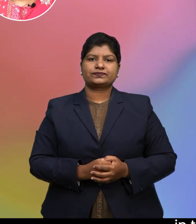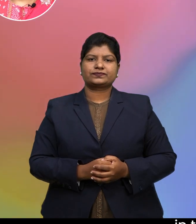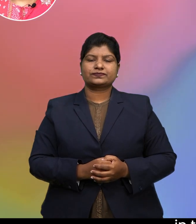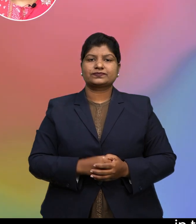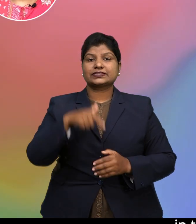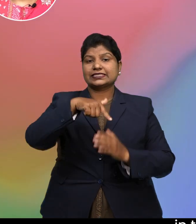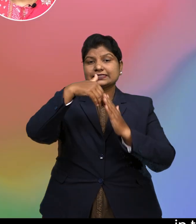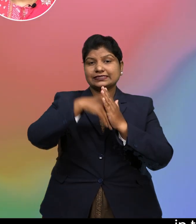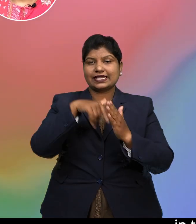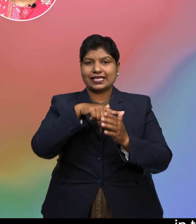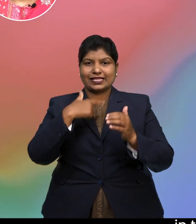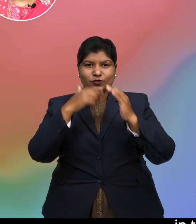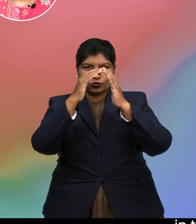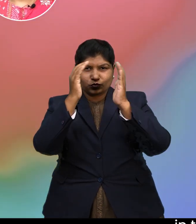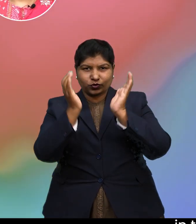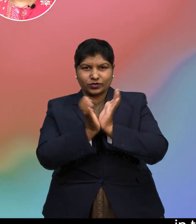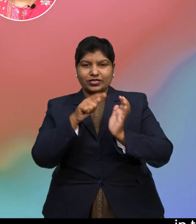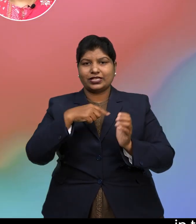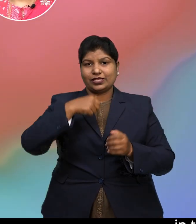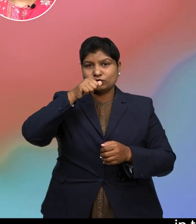in this fluid filled cavity